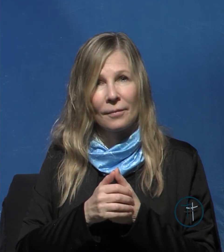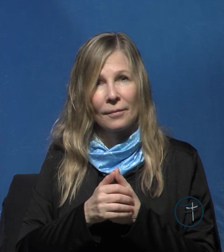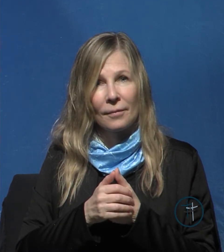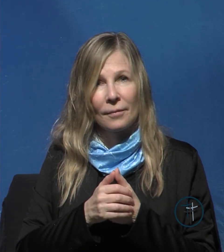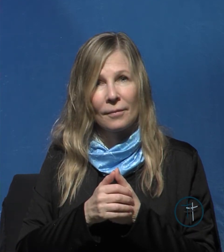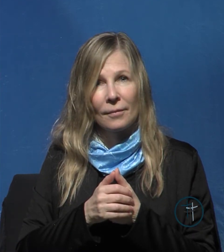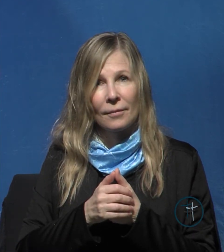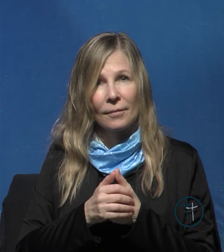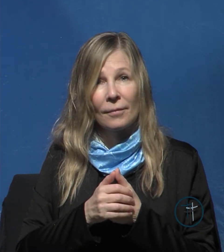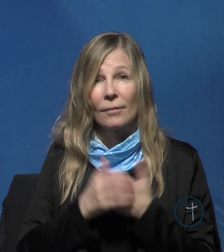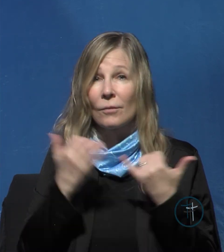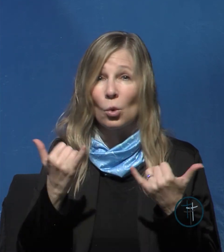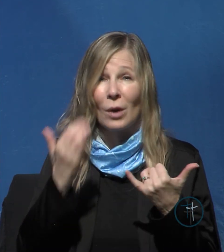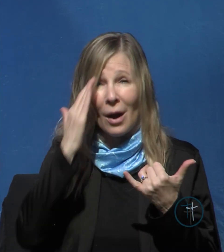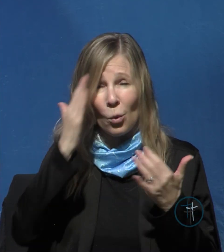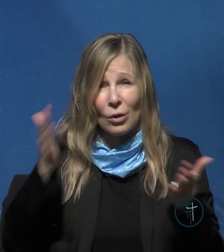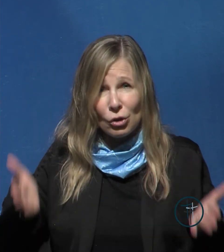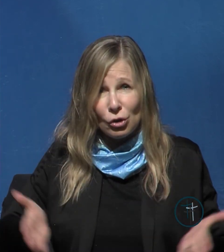Let me encourage you.